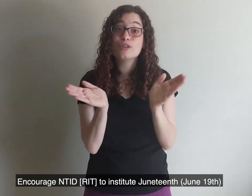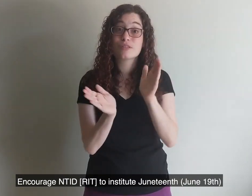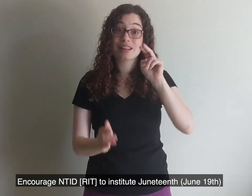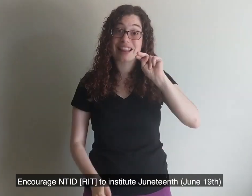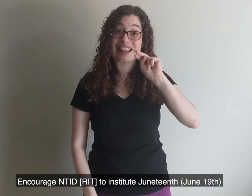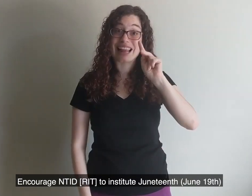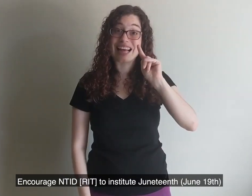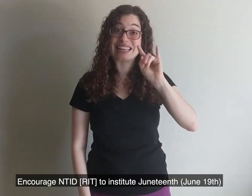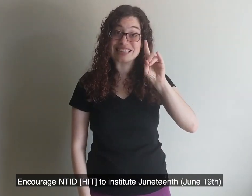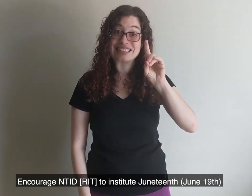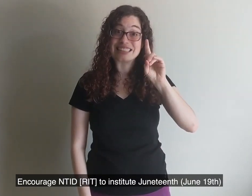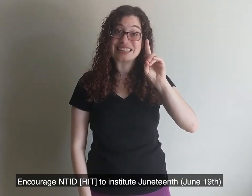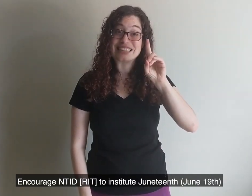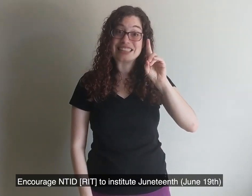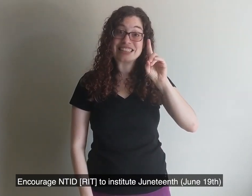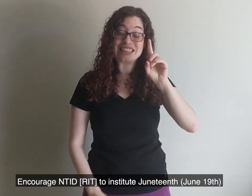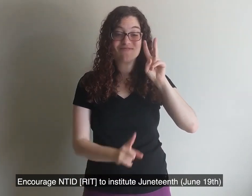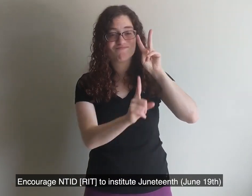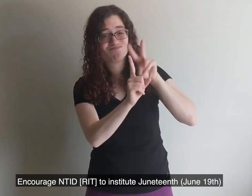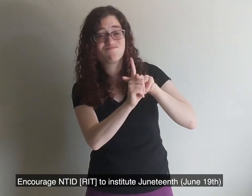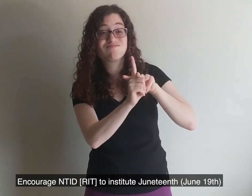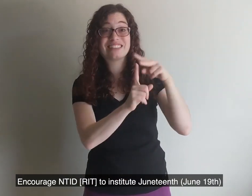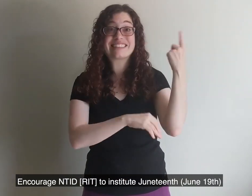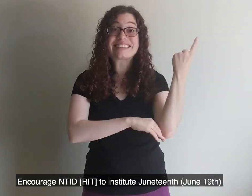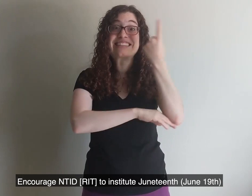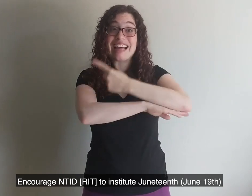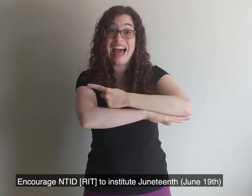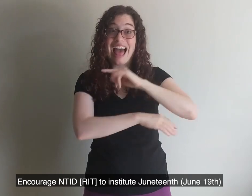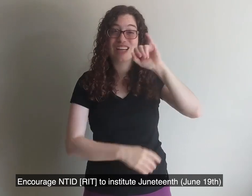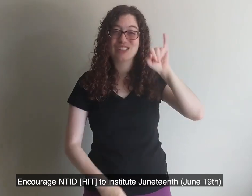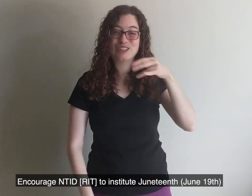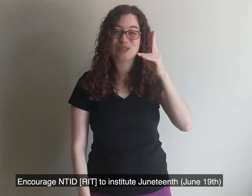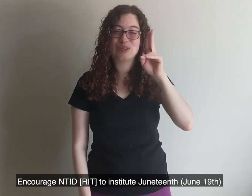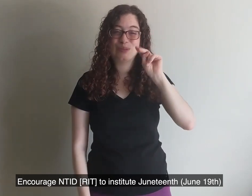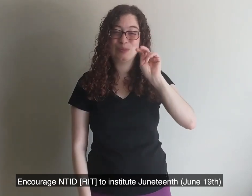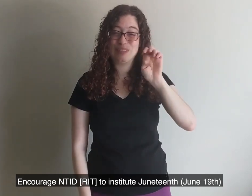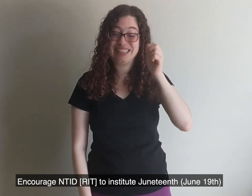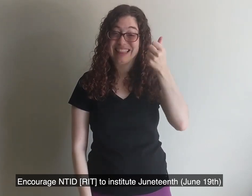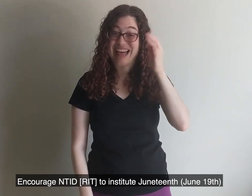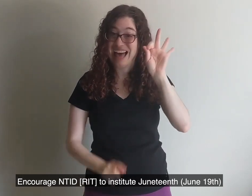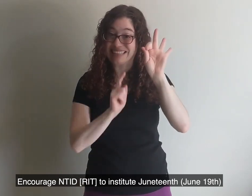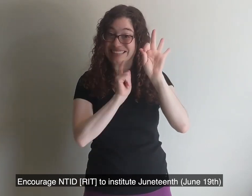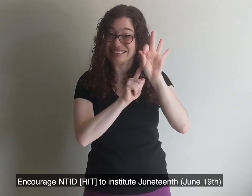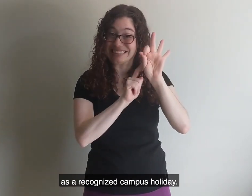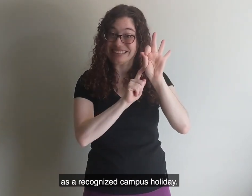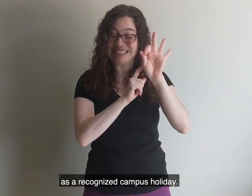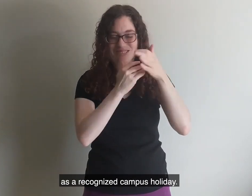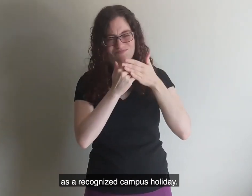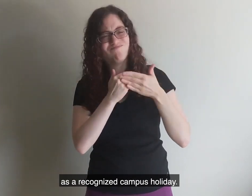Encourage RIT to institute Juneteenth as a recognized campus